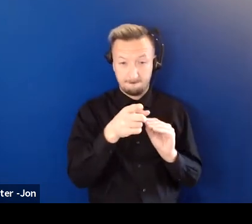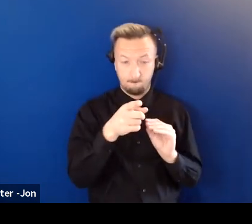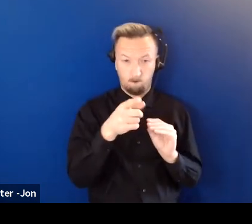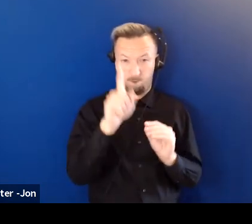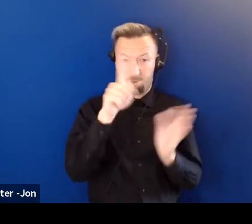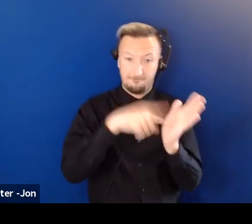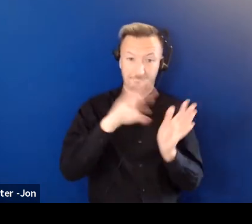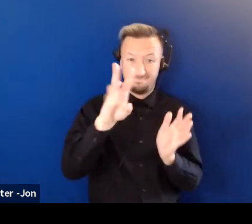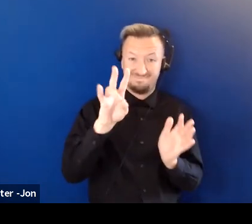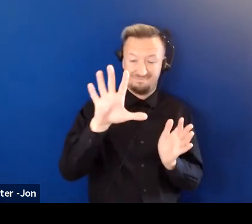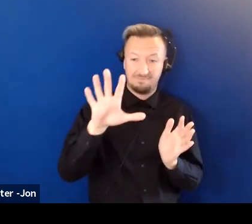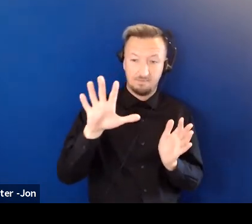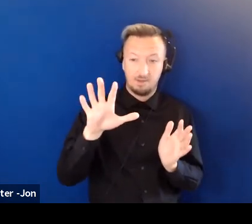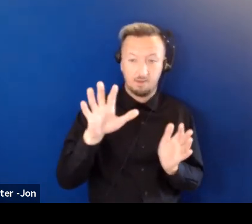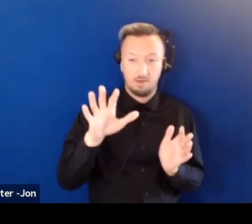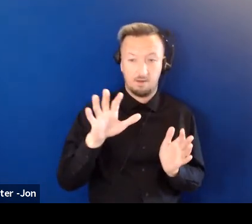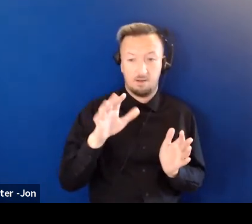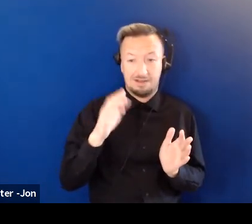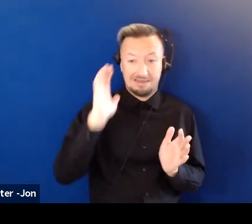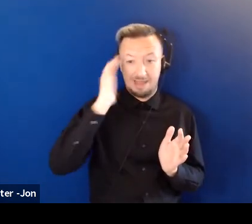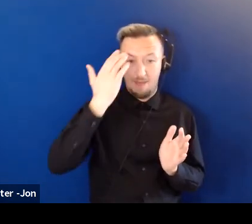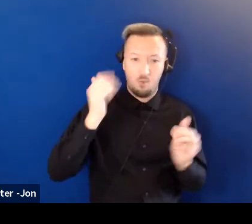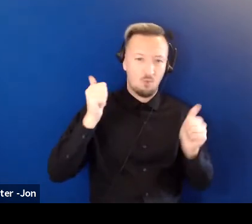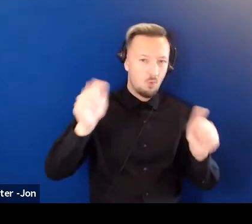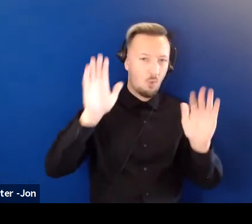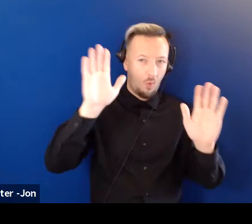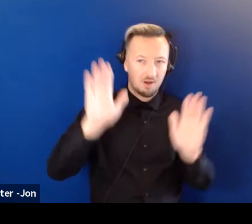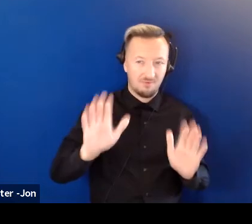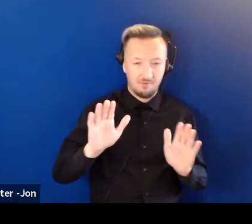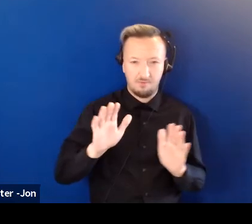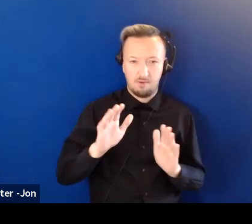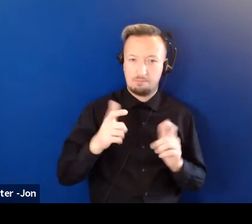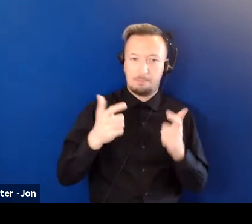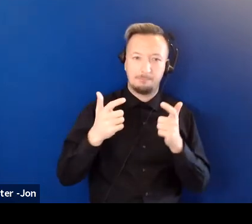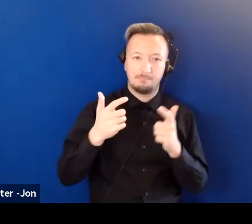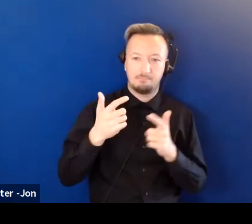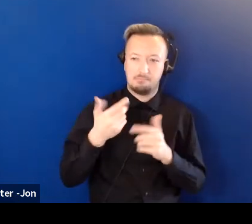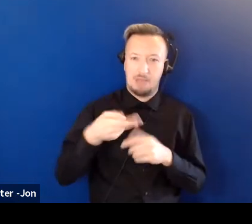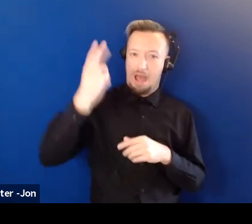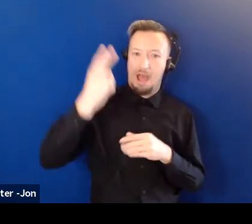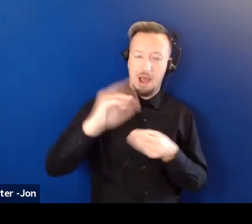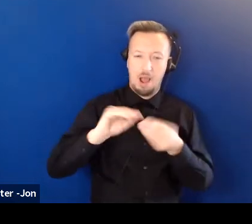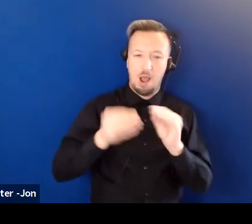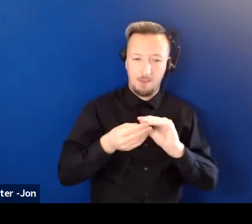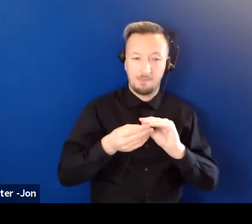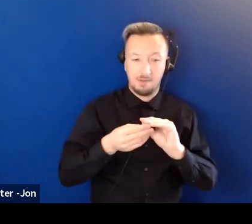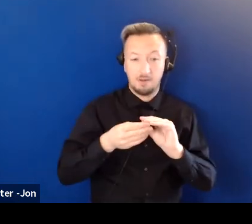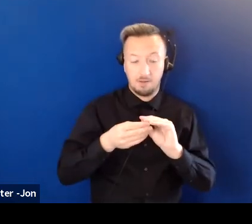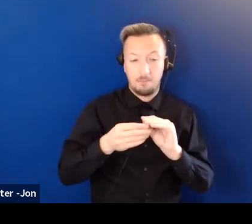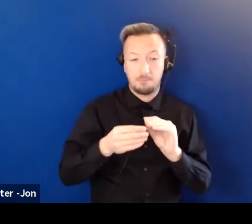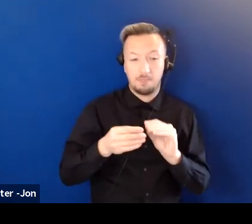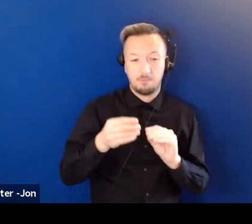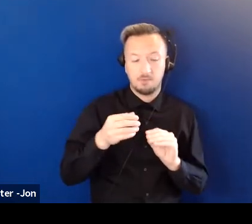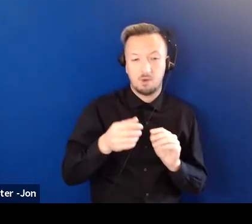and I'm so excited about it, I think a majority of those that we serve in this 0 to 29 are really that transition age. So